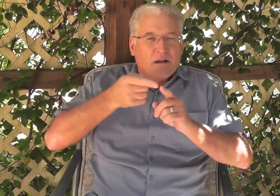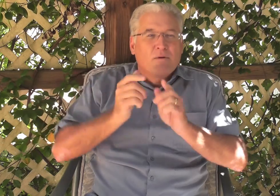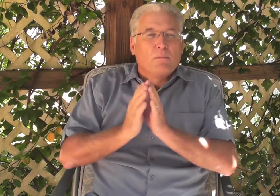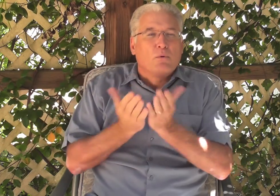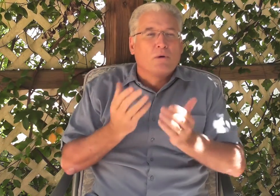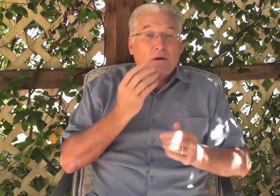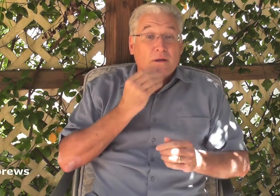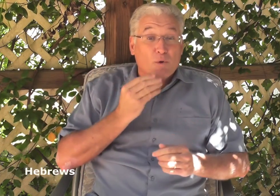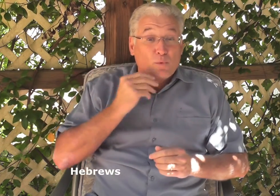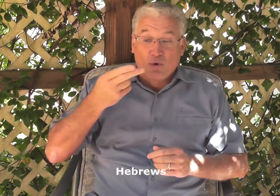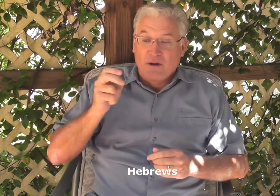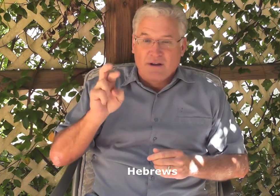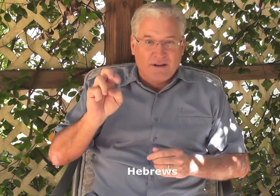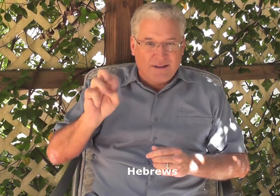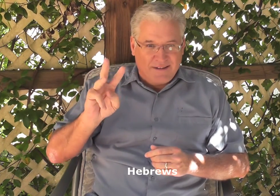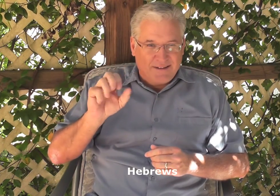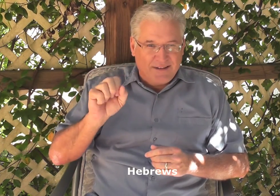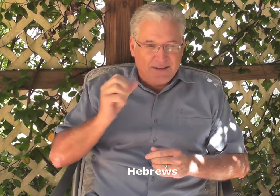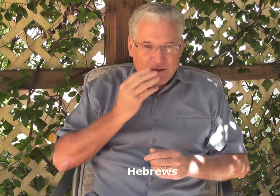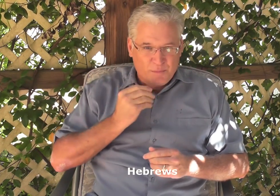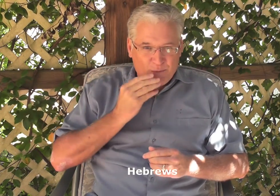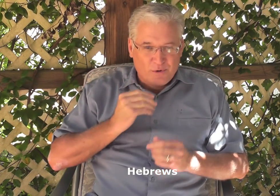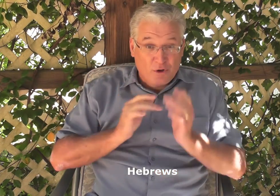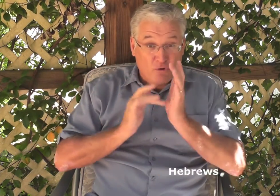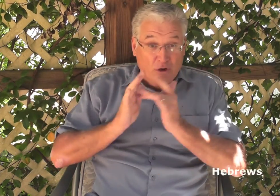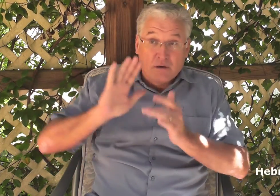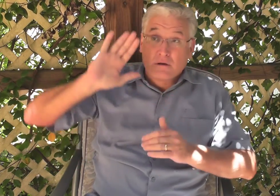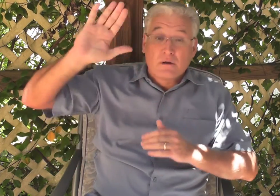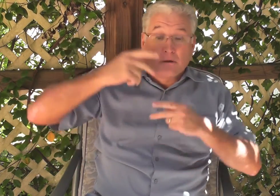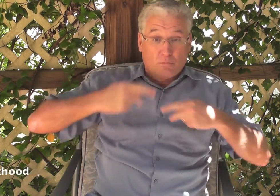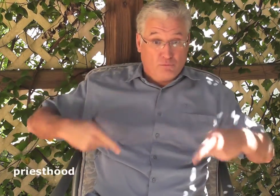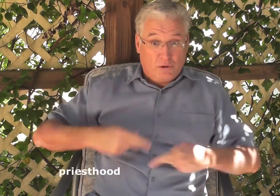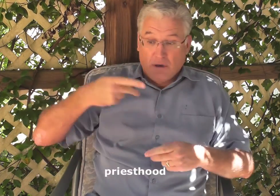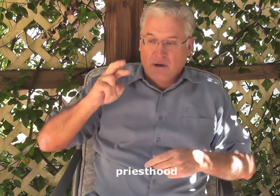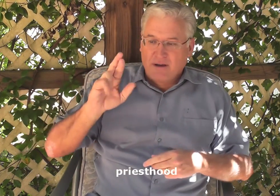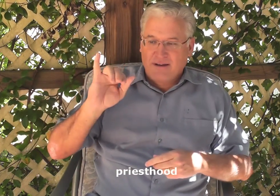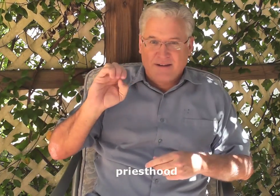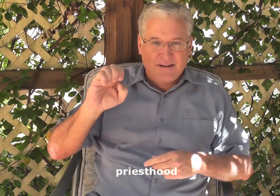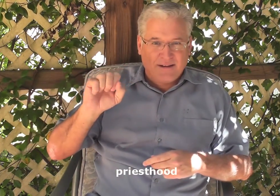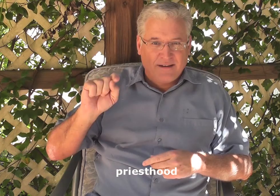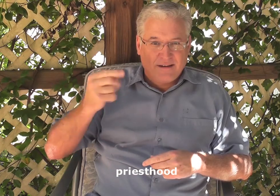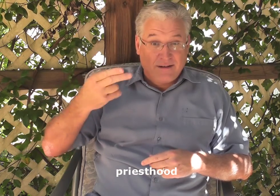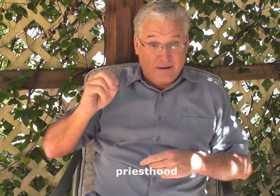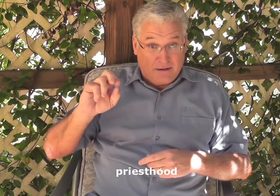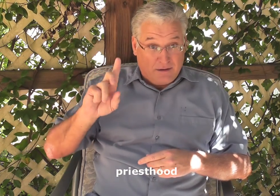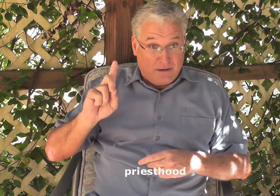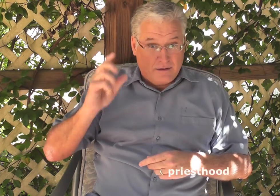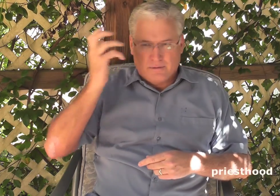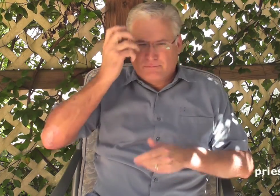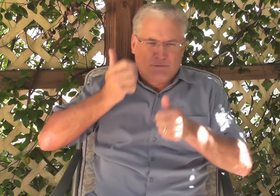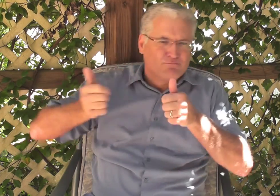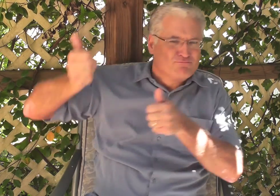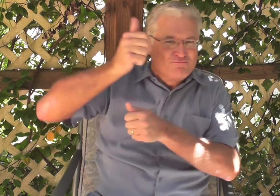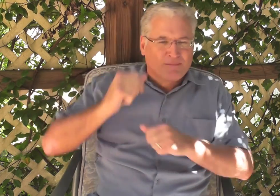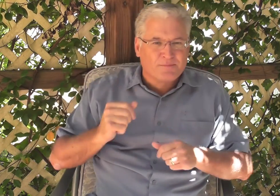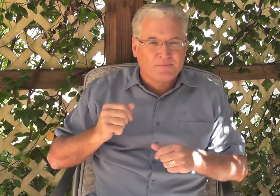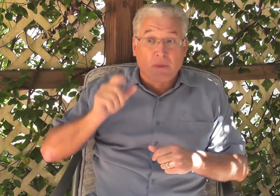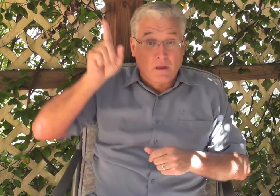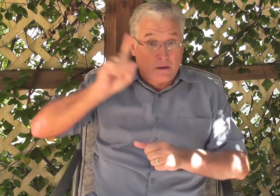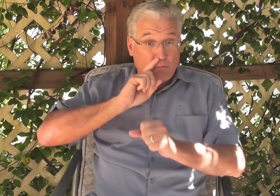We've been learning from the book of Hebrews. We've been learning about Jesus being in the priesthood. While he is awesome